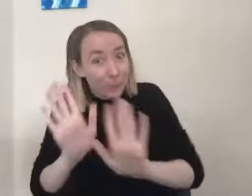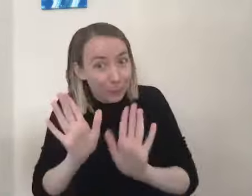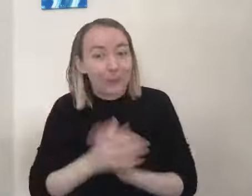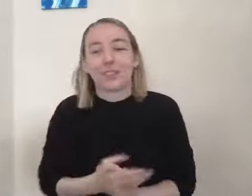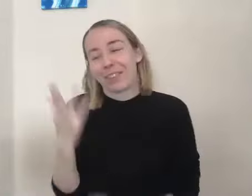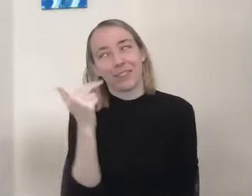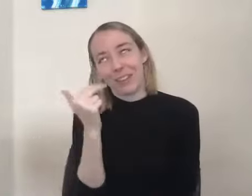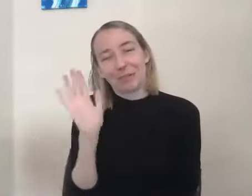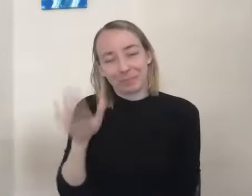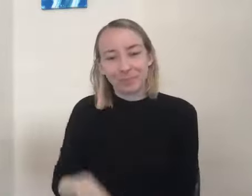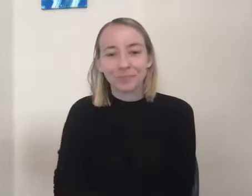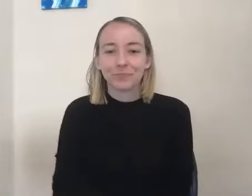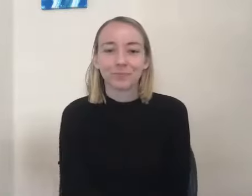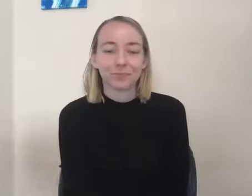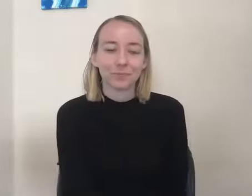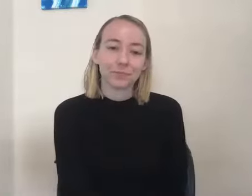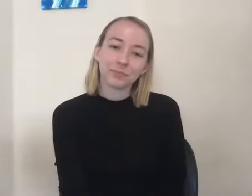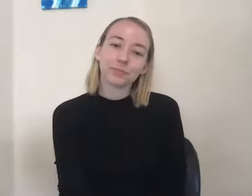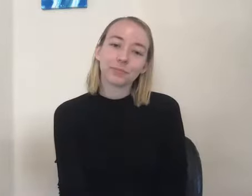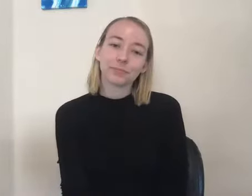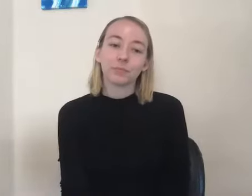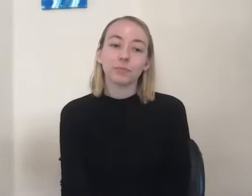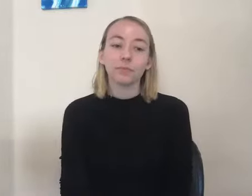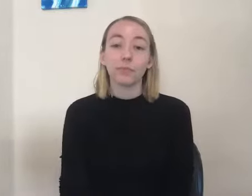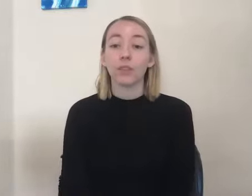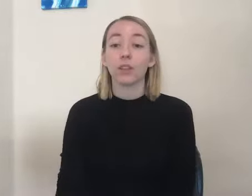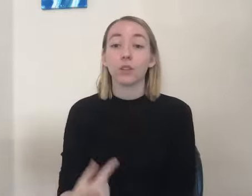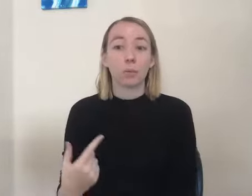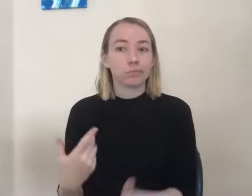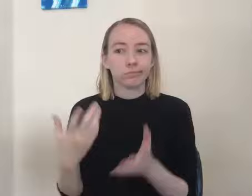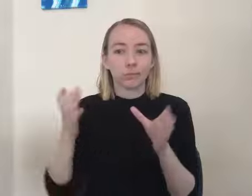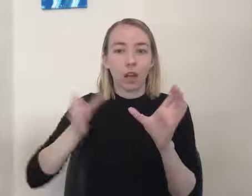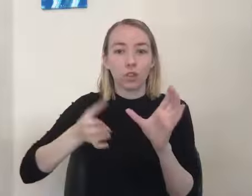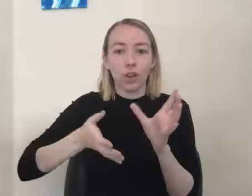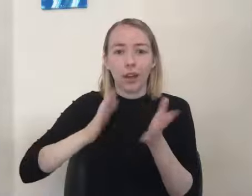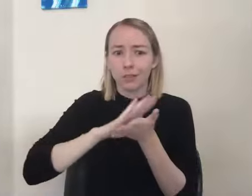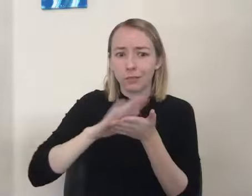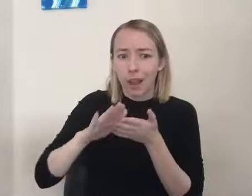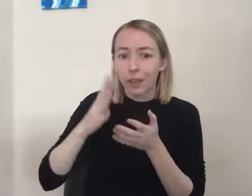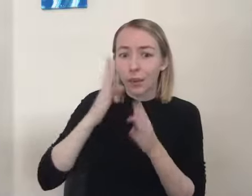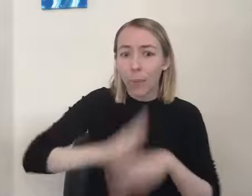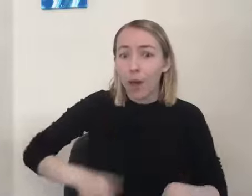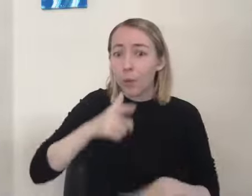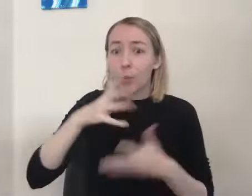love these accents, but I have to develop my ear just a little bit better. And I just thought that was the funniest thing.